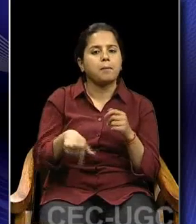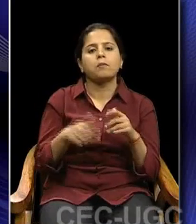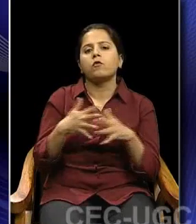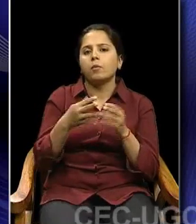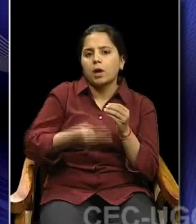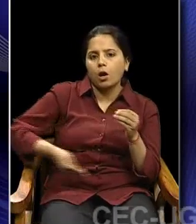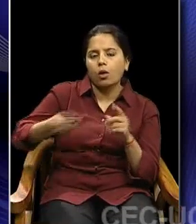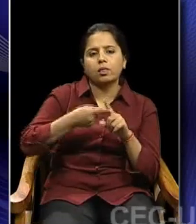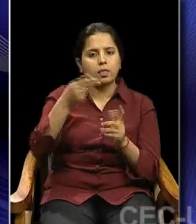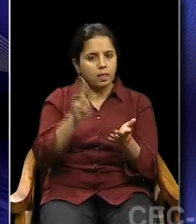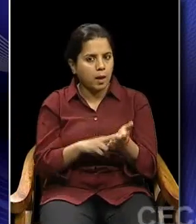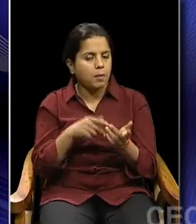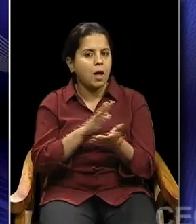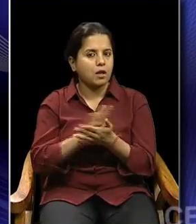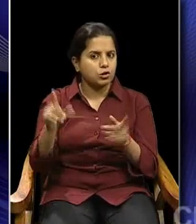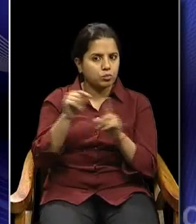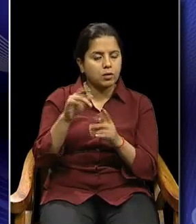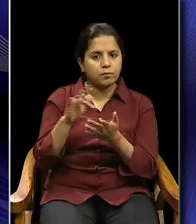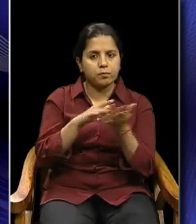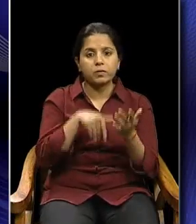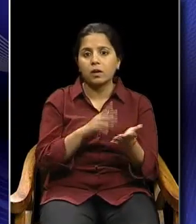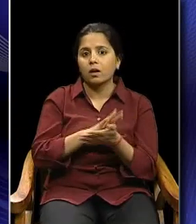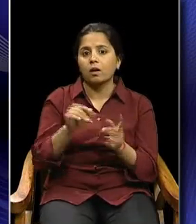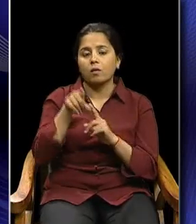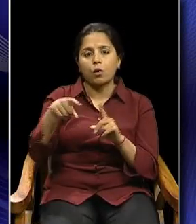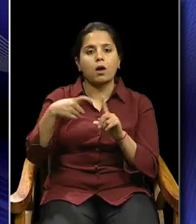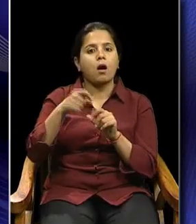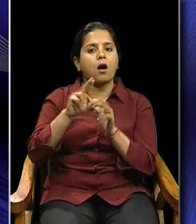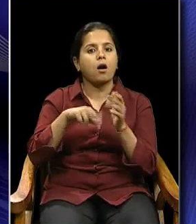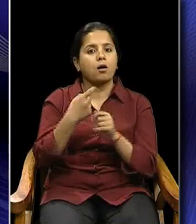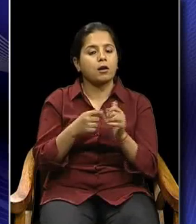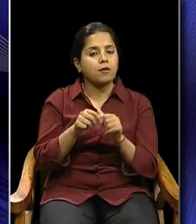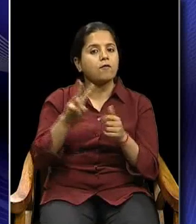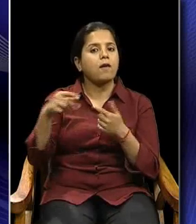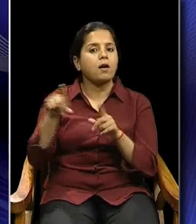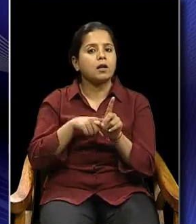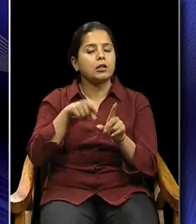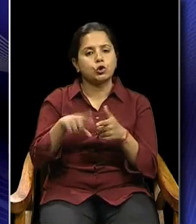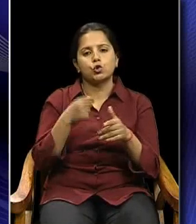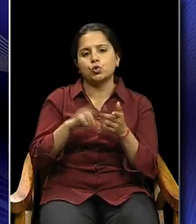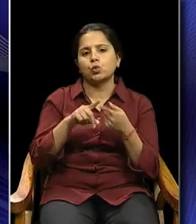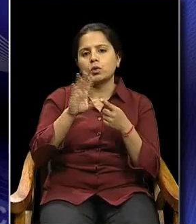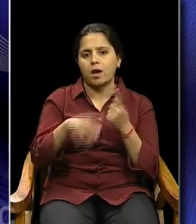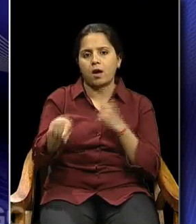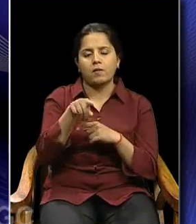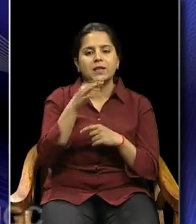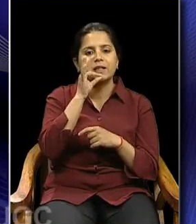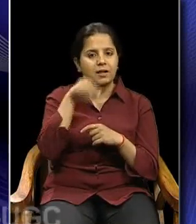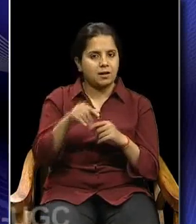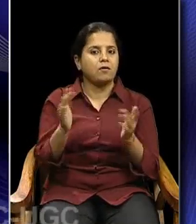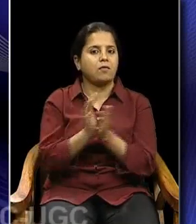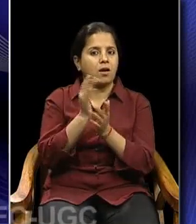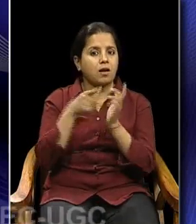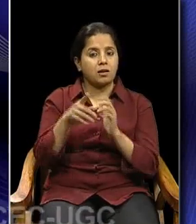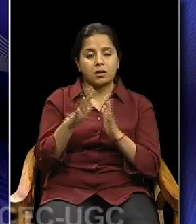Pradesh, Tamil Nadu. And in Himachal Pradesh, Kangra Valley tea festival is organized in June, whereas another important tea